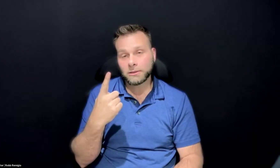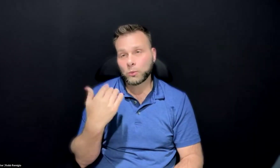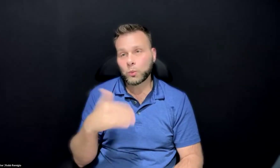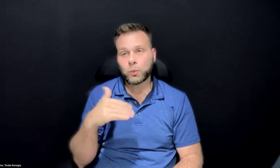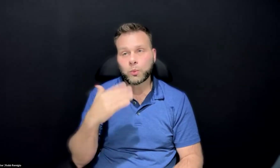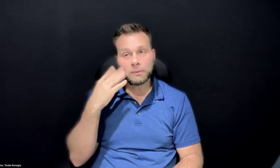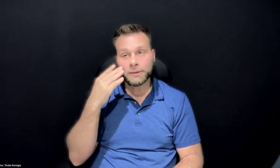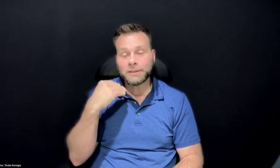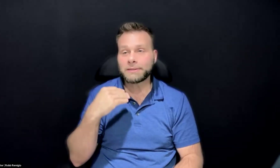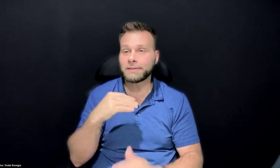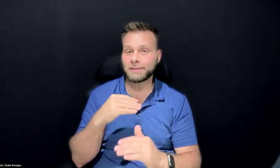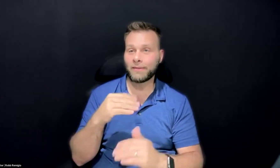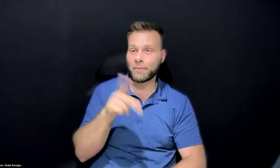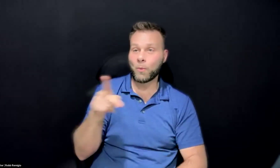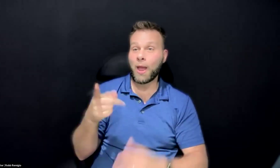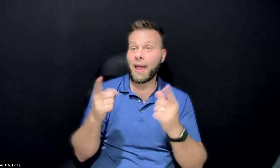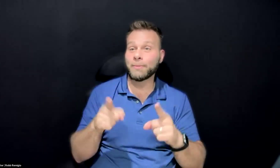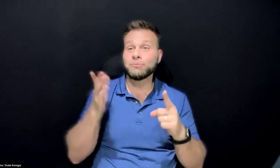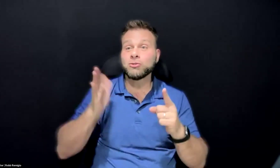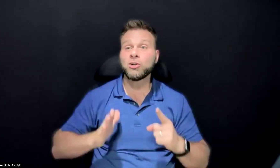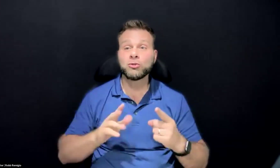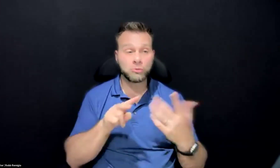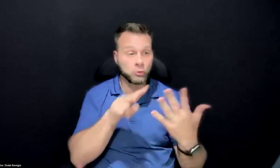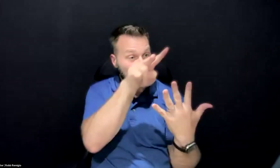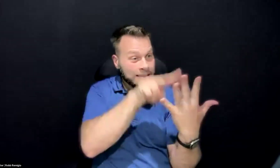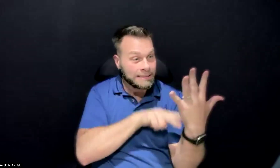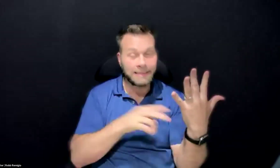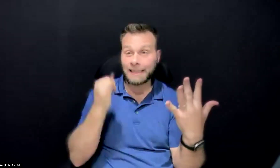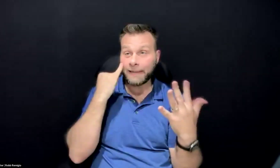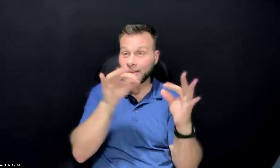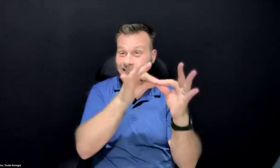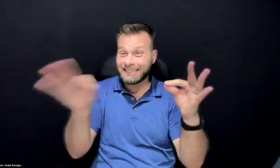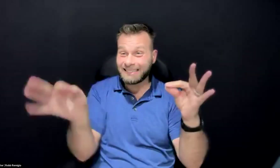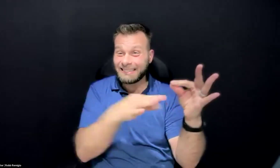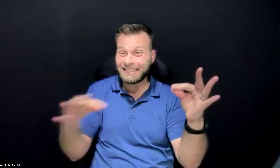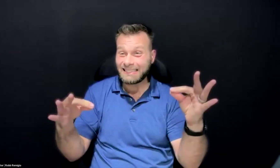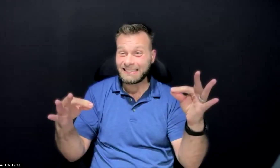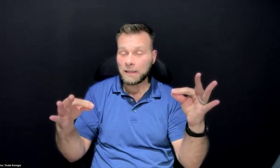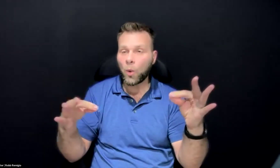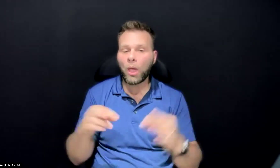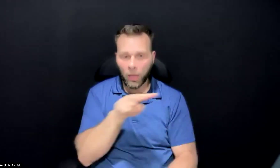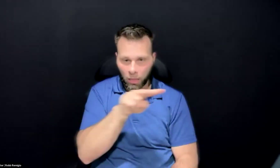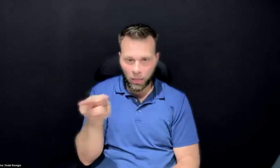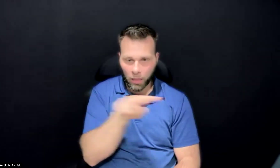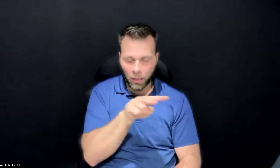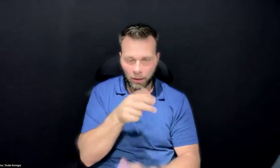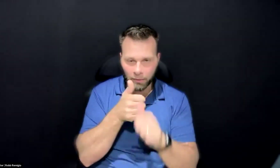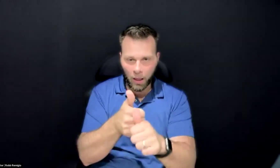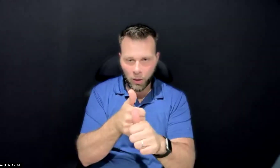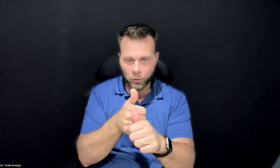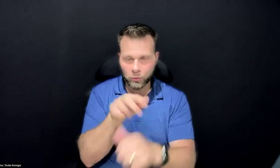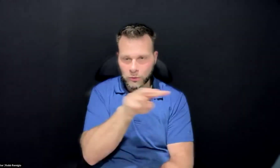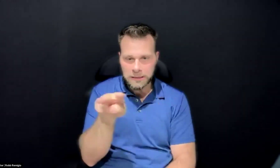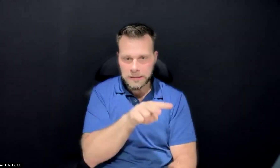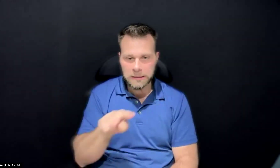the presenter reads off of the screen. And if they've written complete sentences, they will be tempted to read the whole thing. The idea of the talking